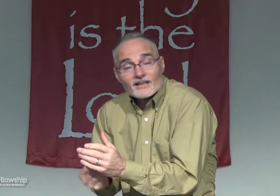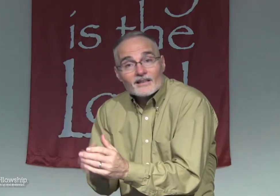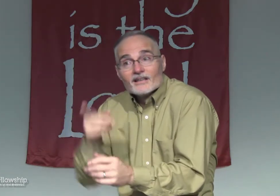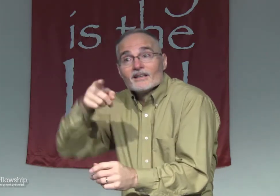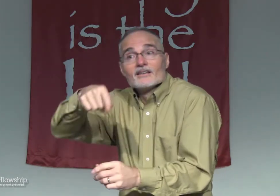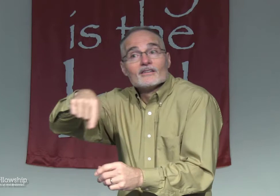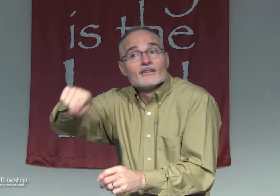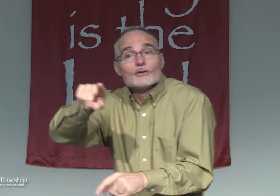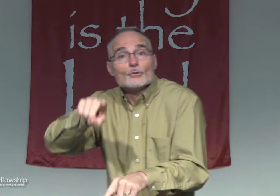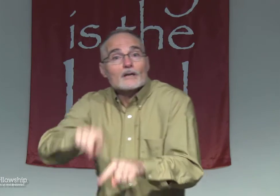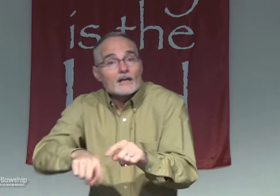And what's missing,